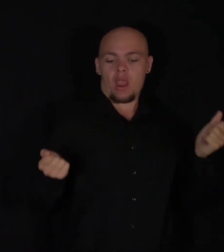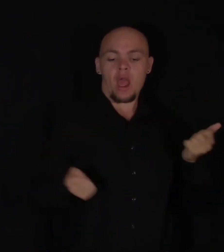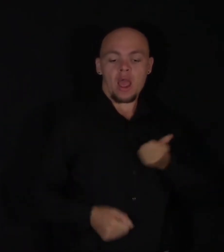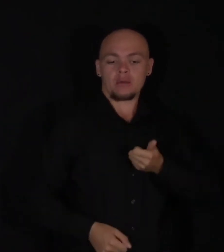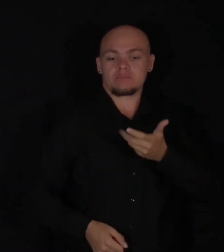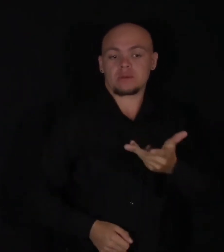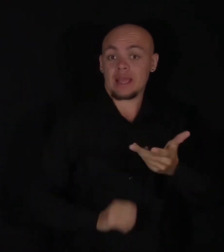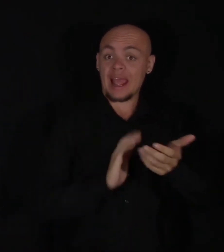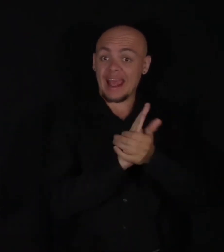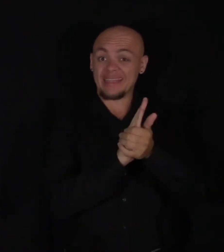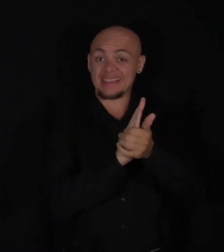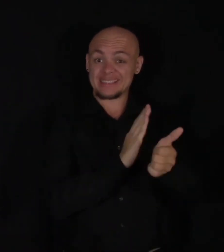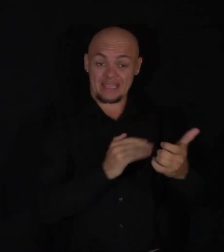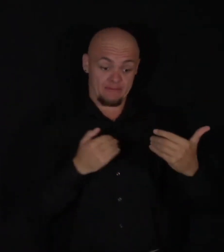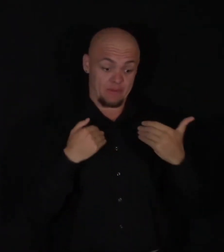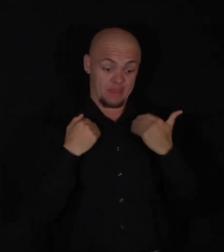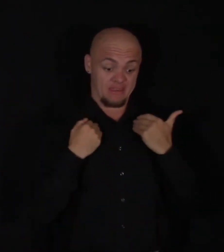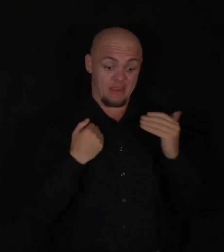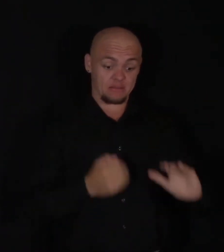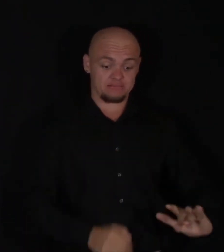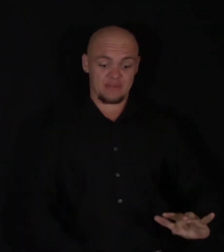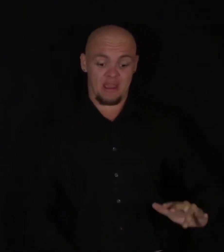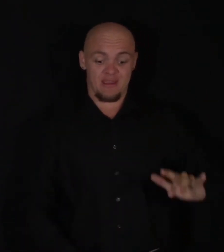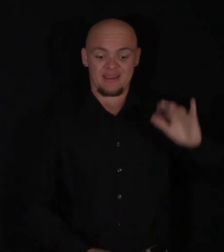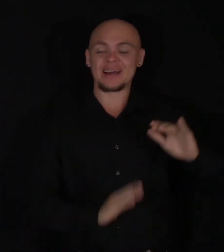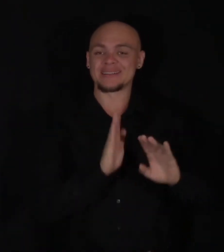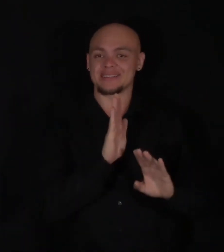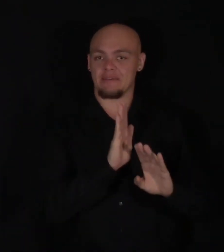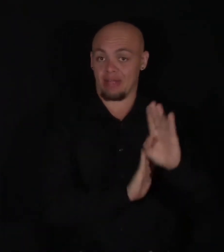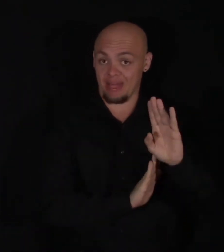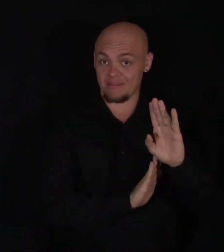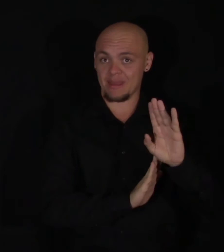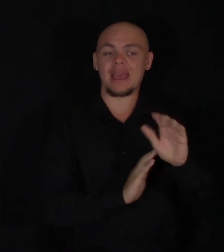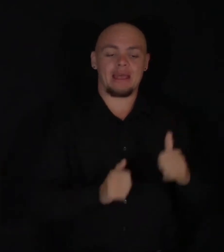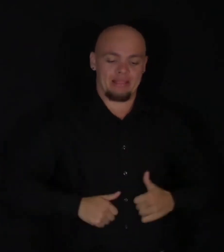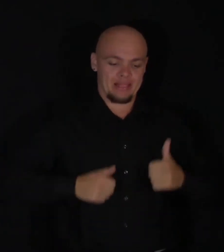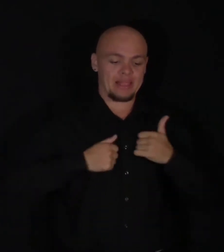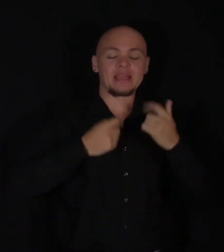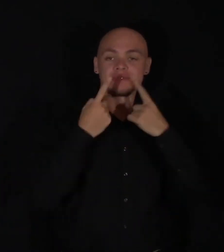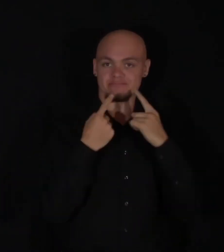develop this skill from a very young age so it can help us become a lot more successful in life.